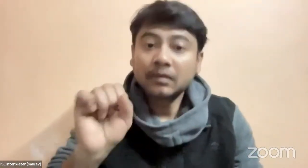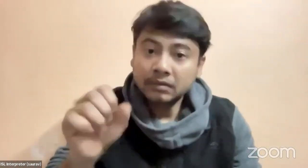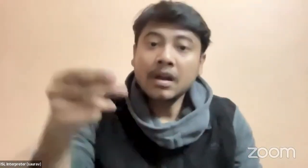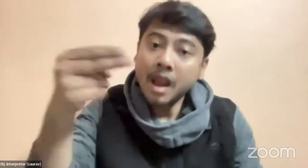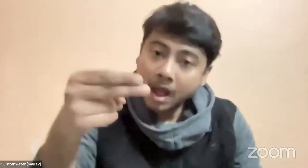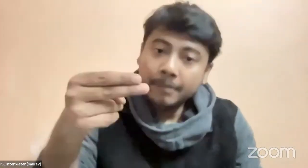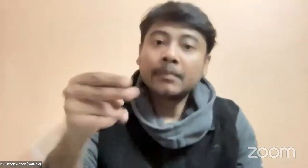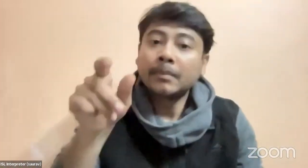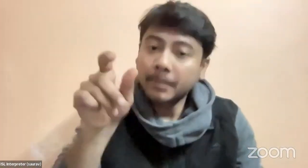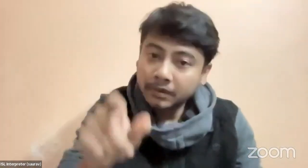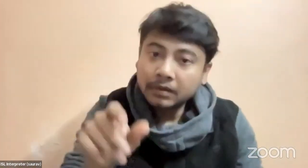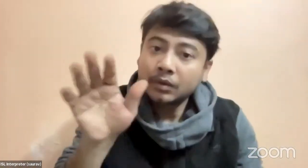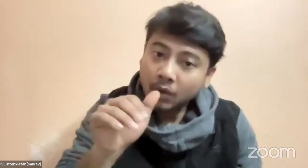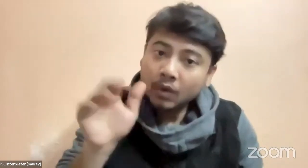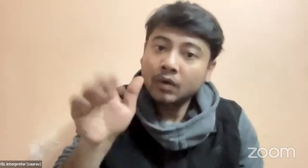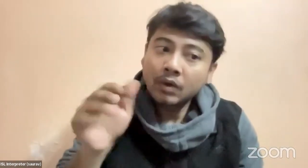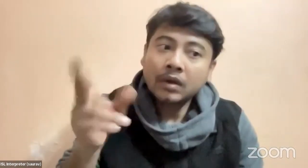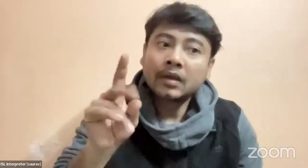Yeah.